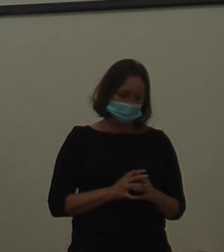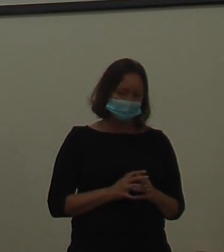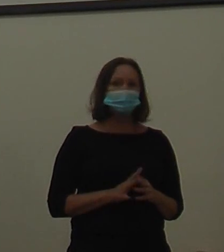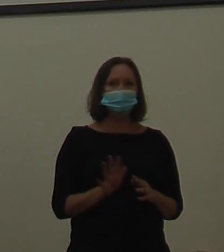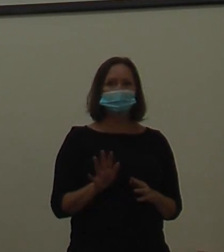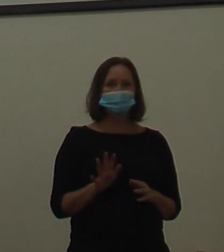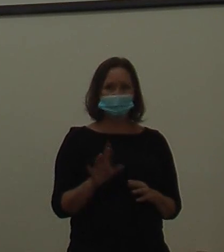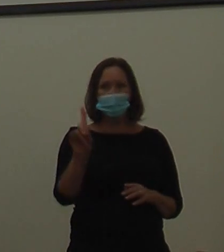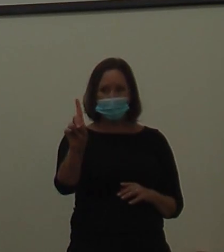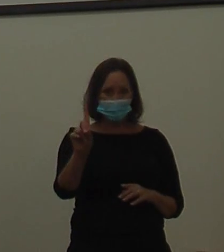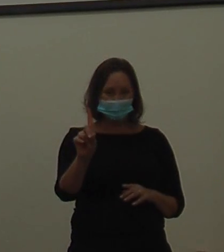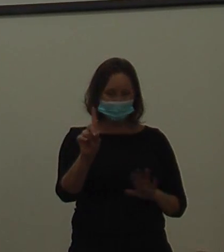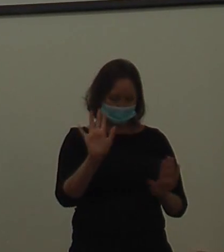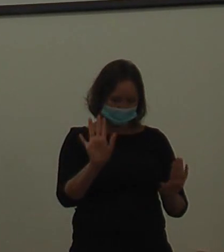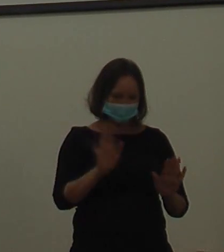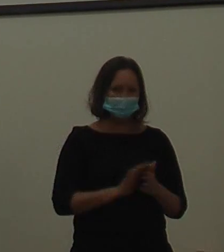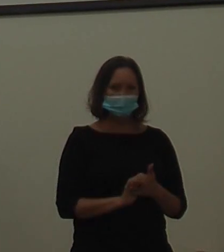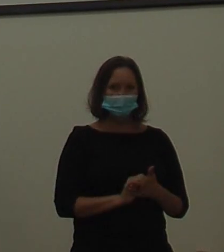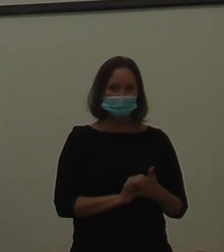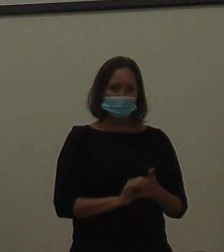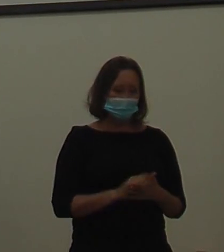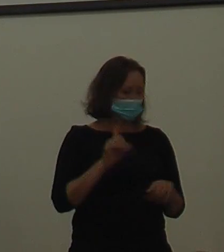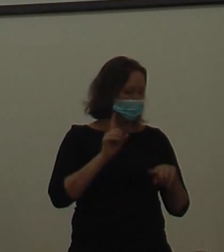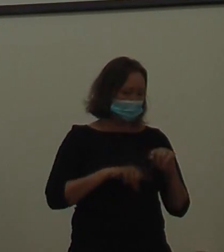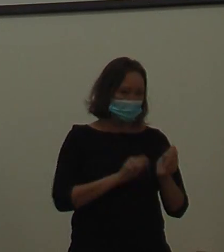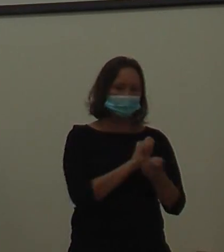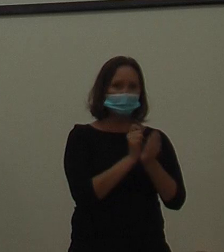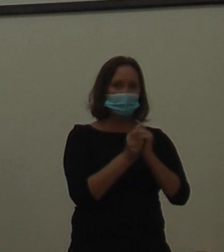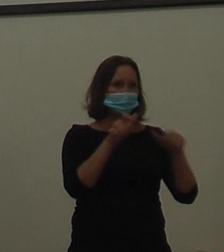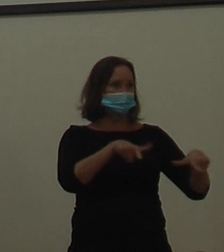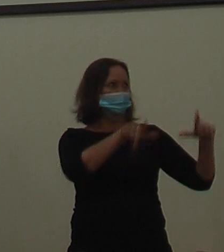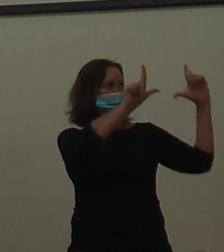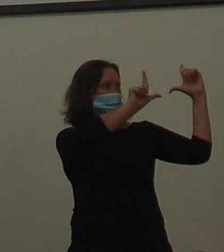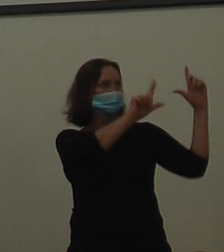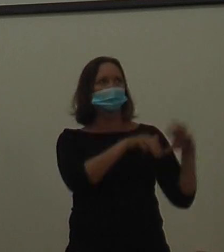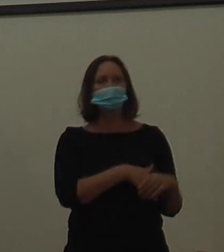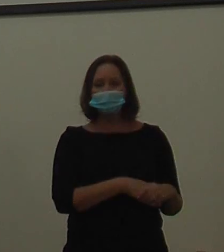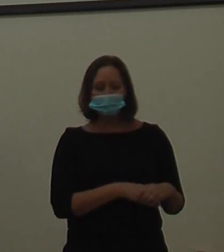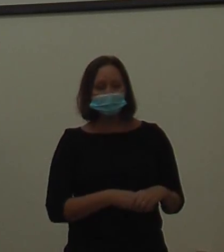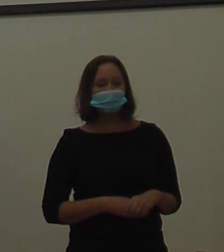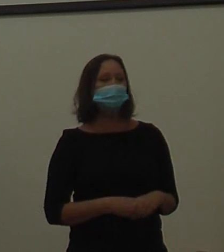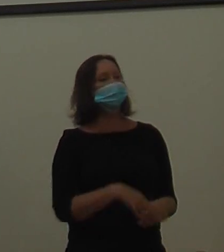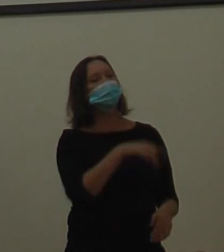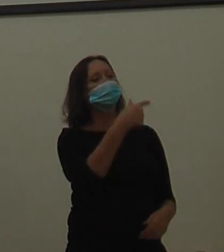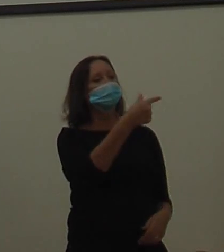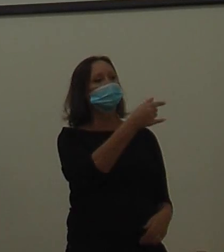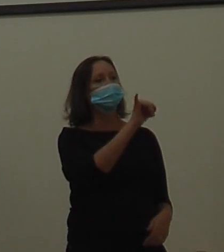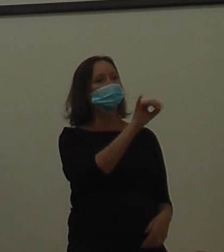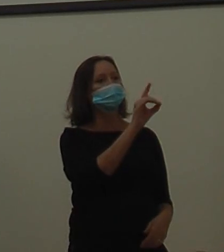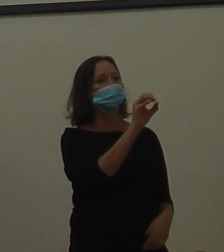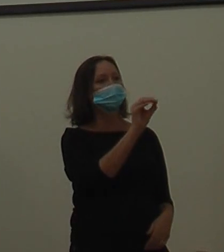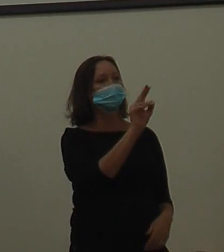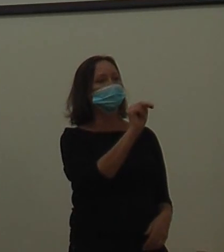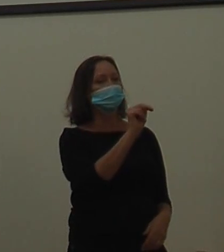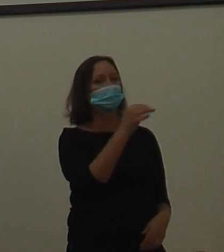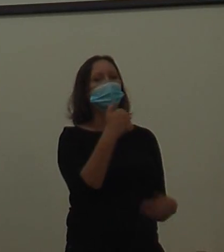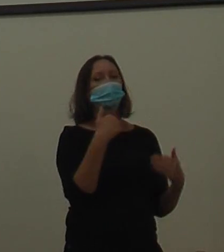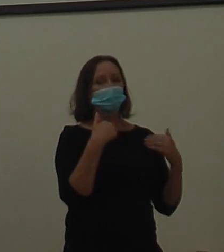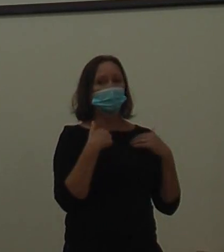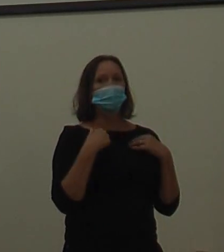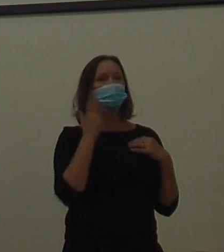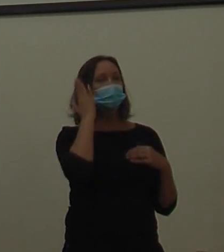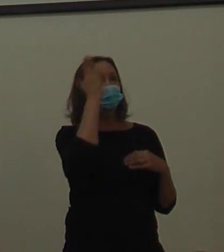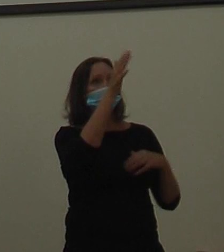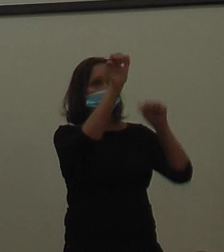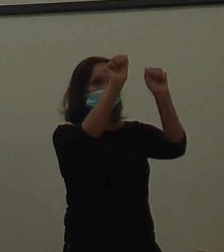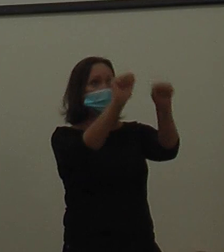I'll get you there. I can't get it to move. We see that Gideon had potential.